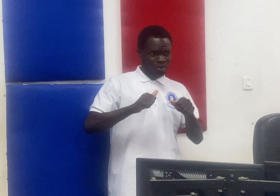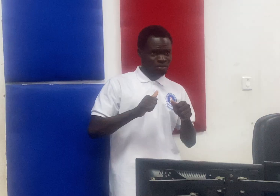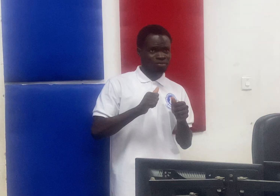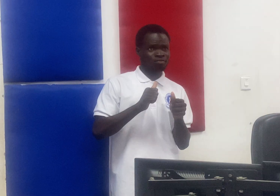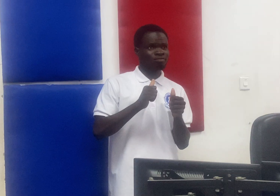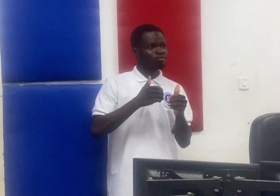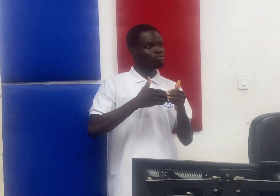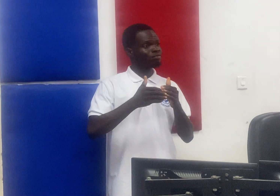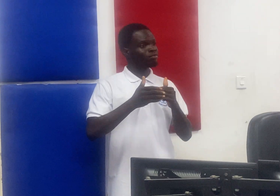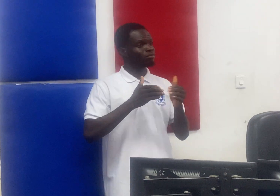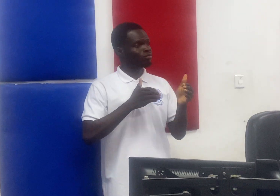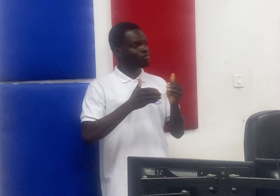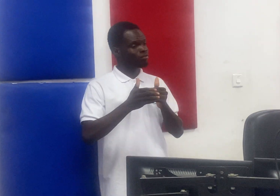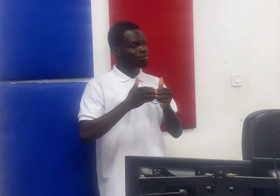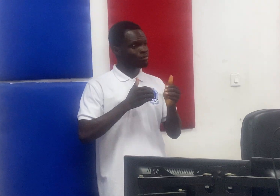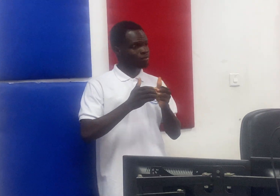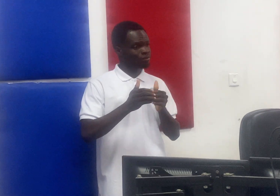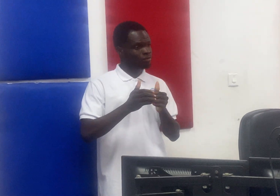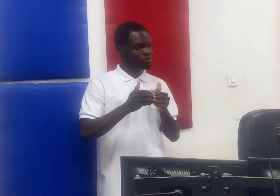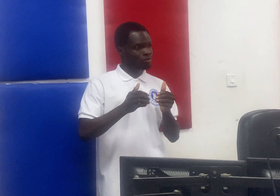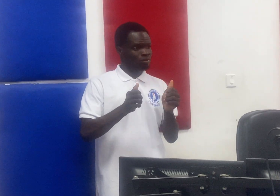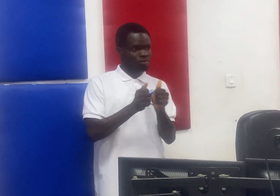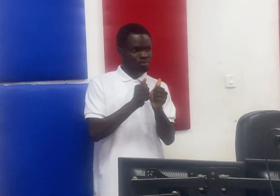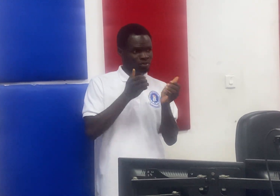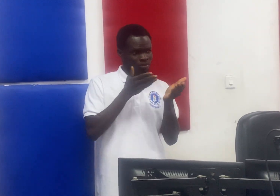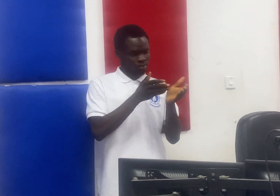them. How true and positive do you feel about this?